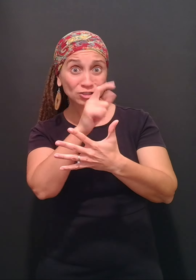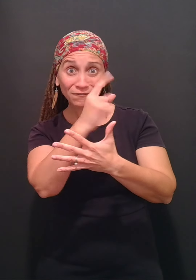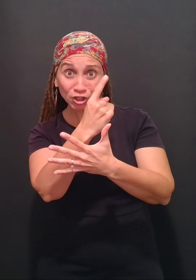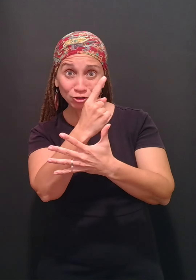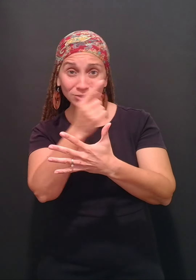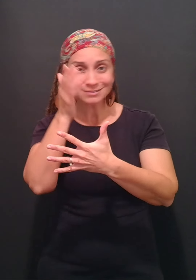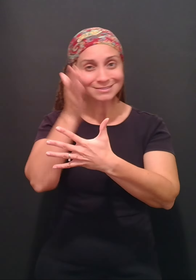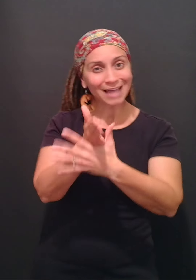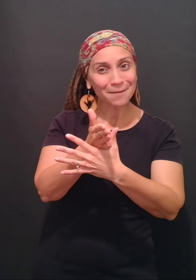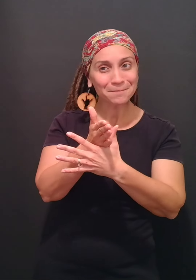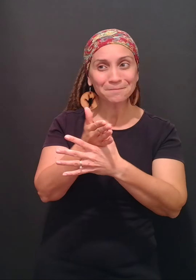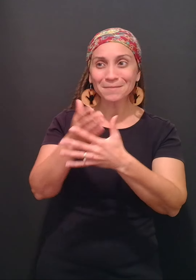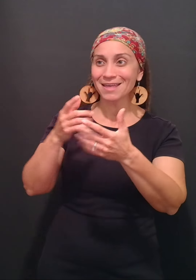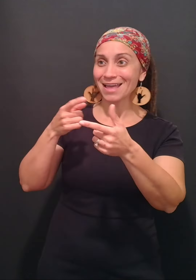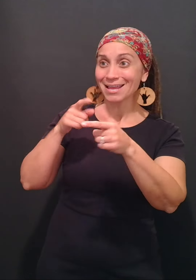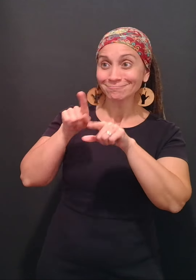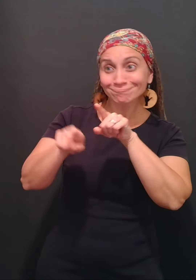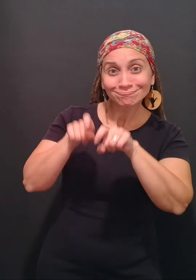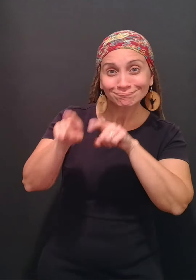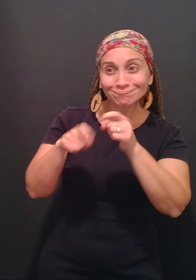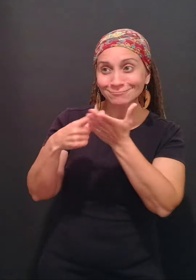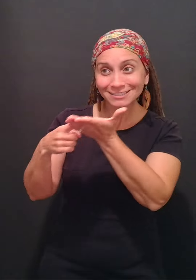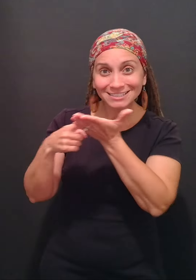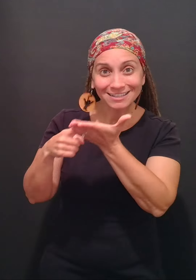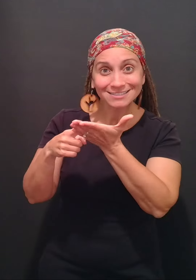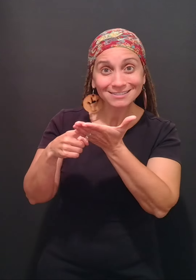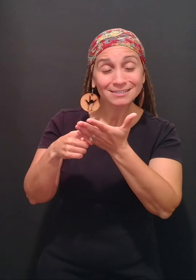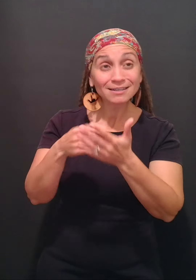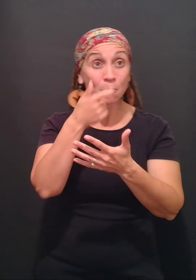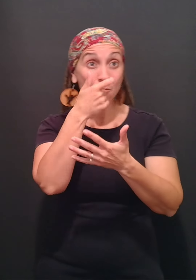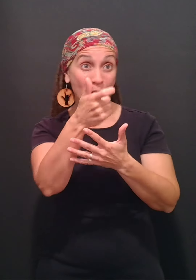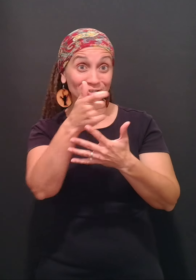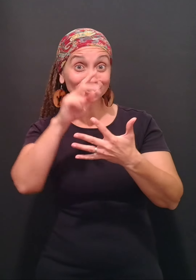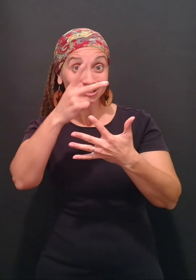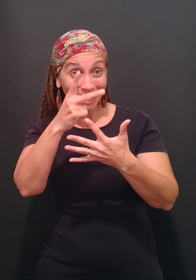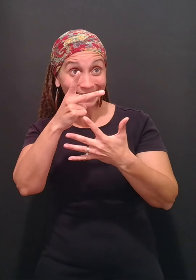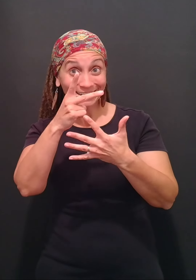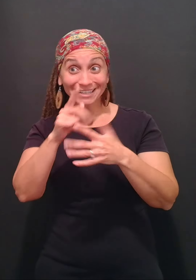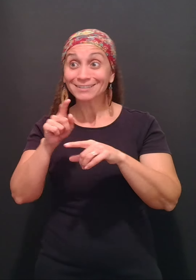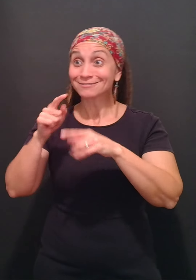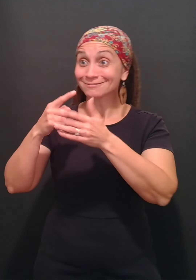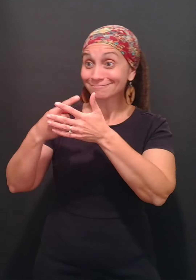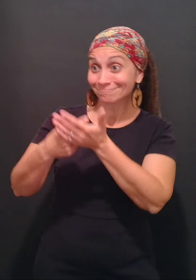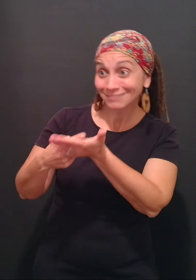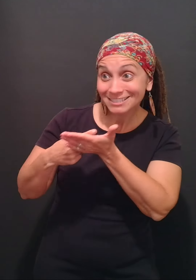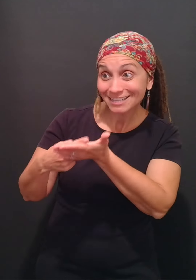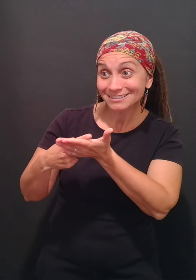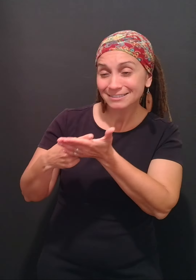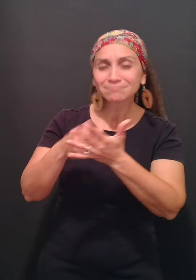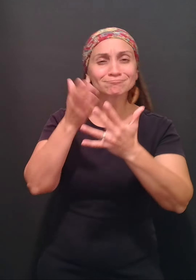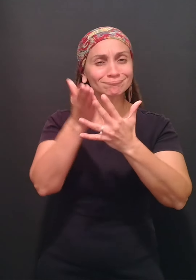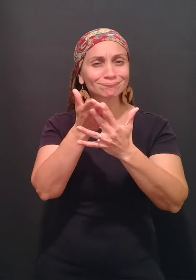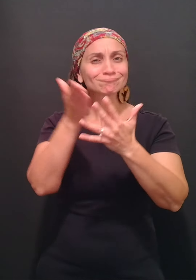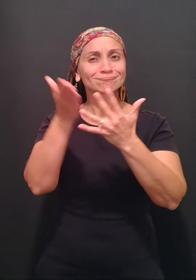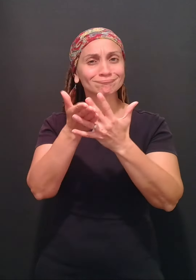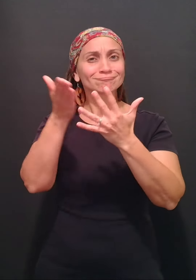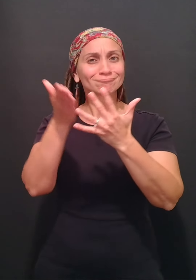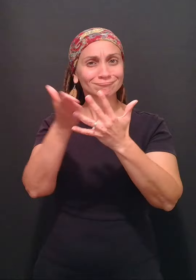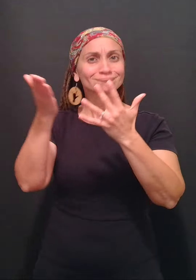has 5 parts. So you can watch the first part and then have a discussion, and then watch the second part and follow